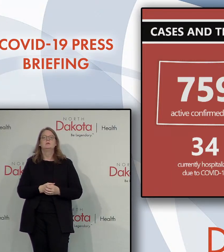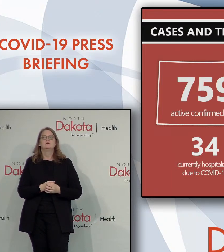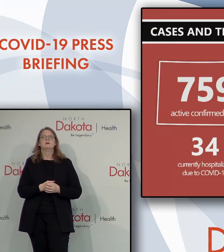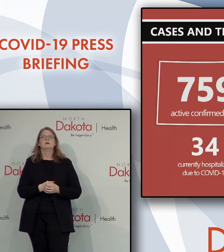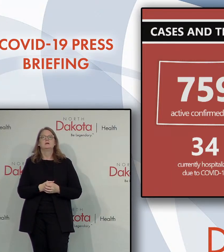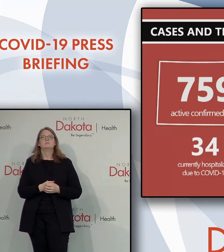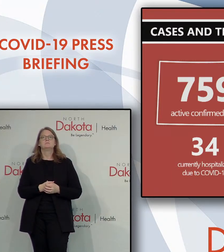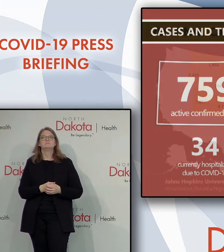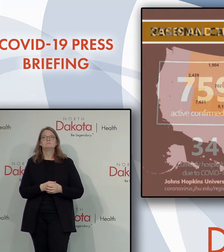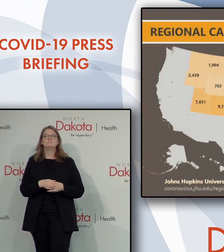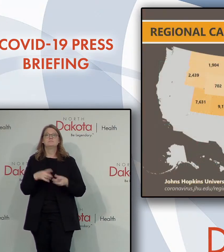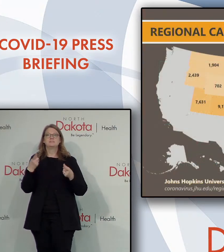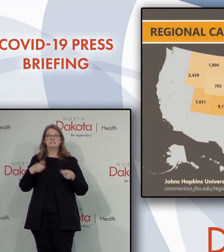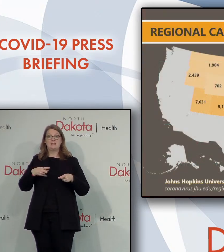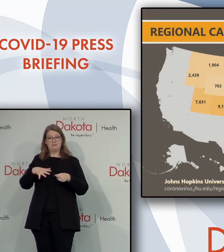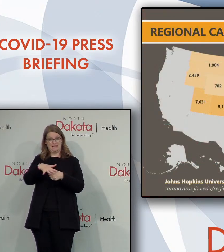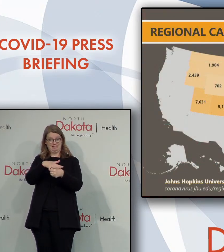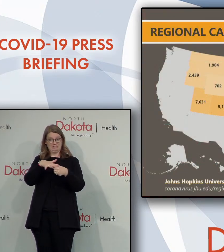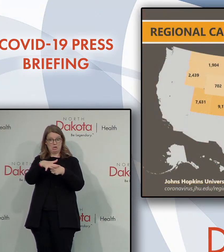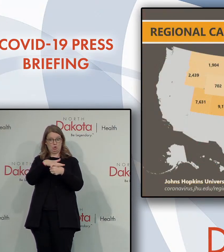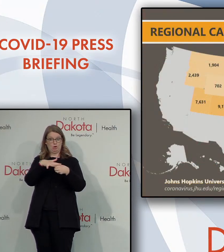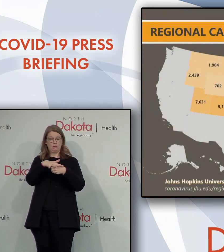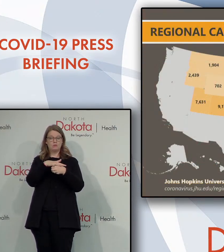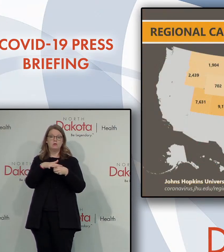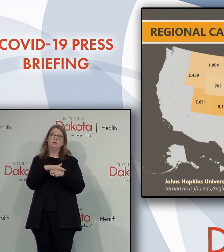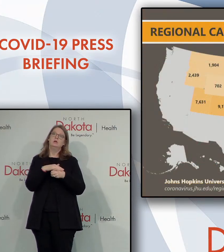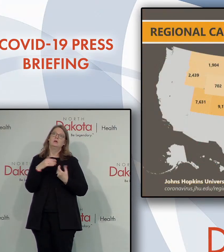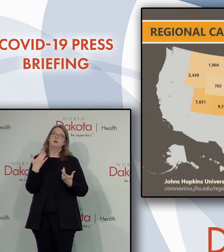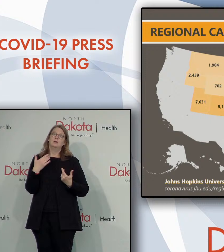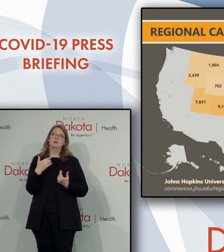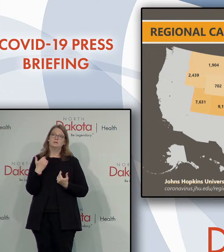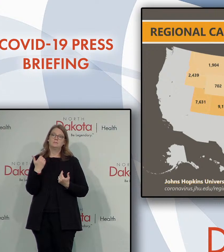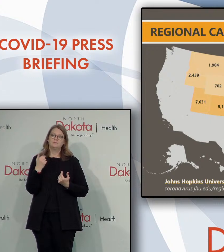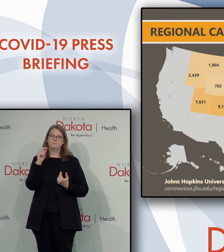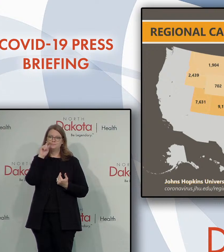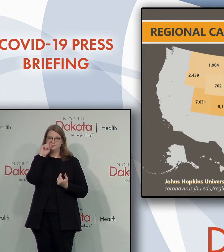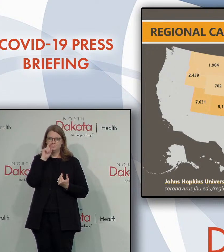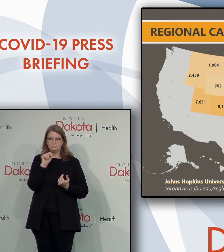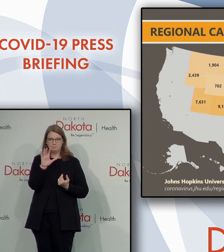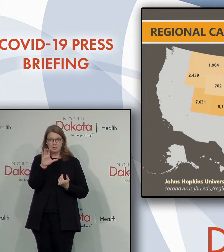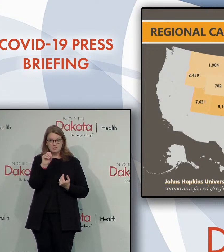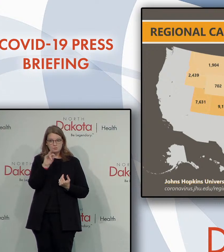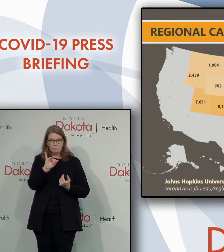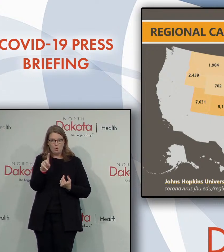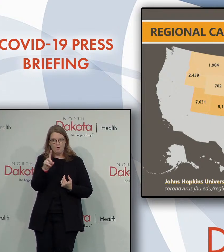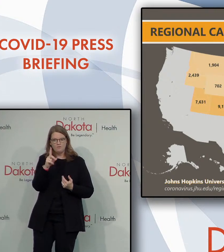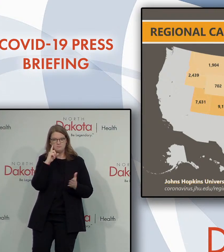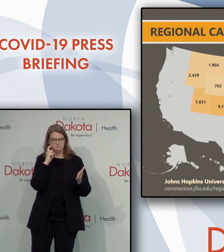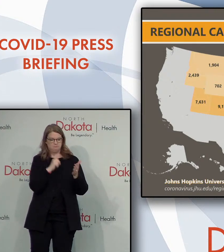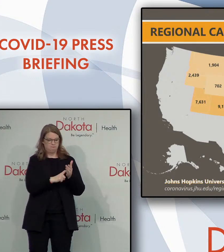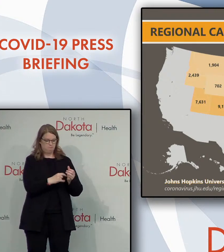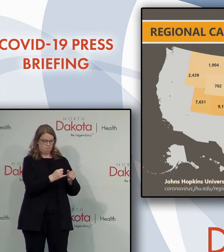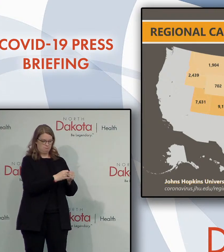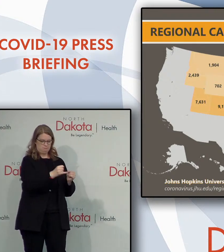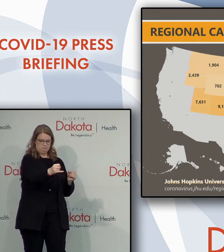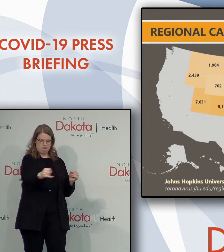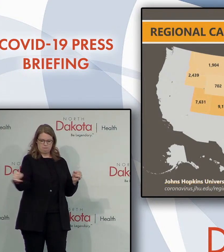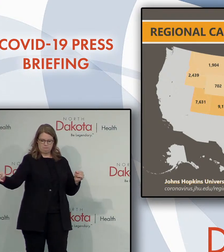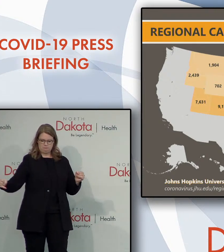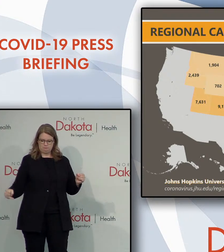Regionally, let's take a look at how we're doing. We know that this COVID doesn't pay any attention to state